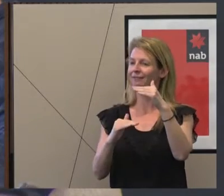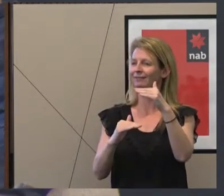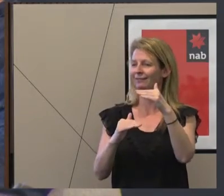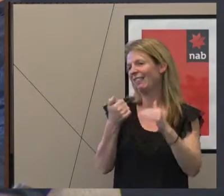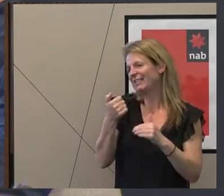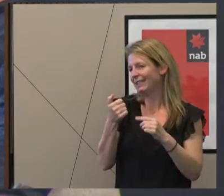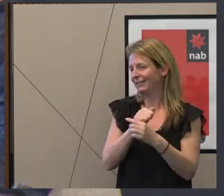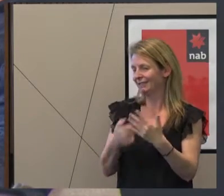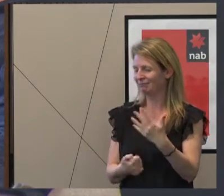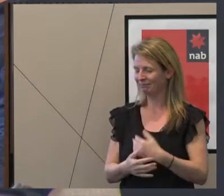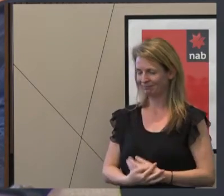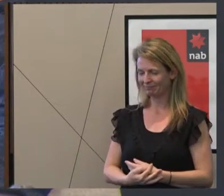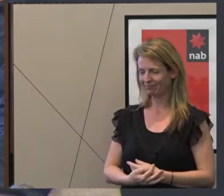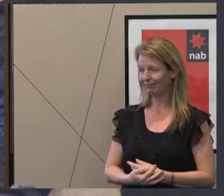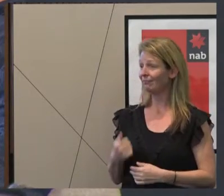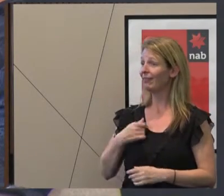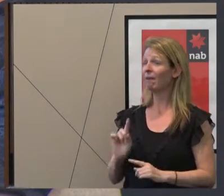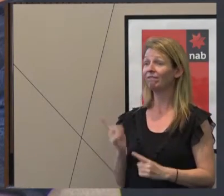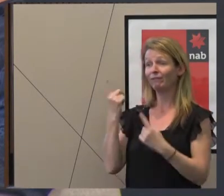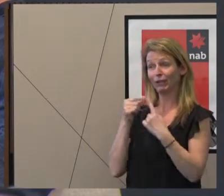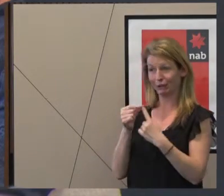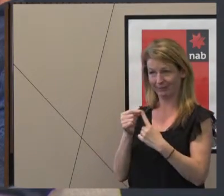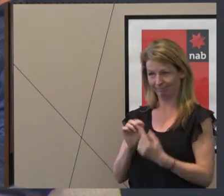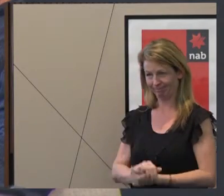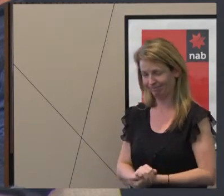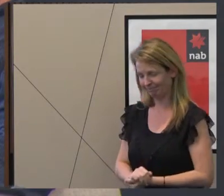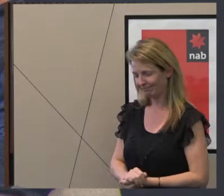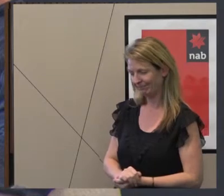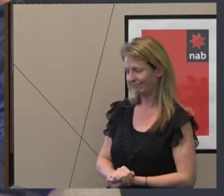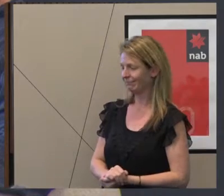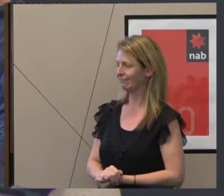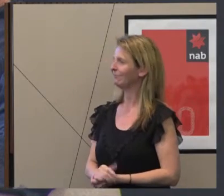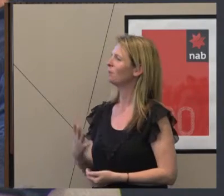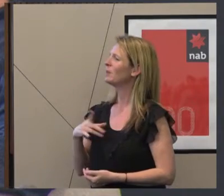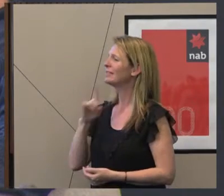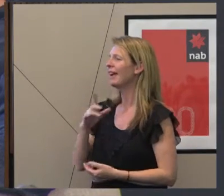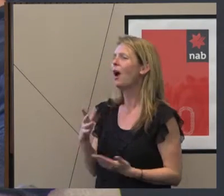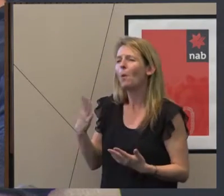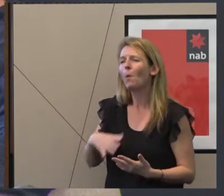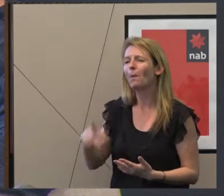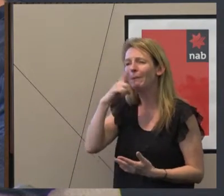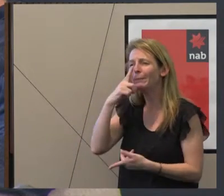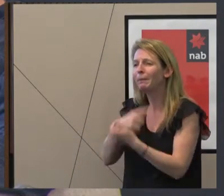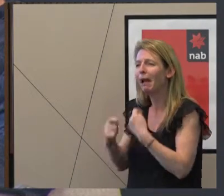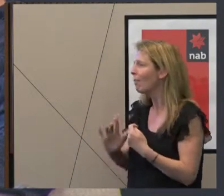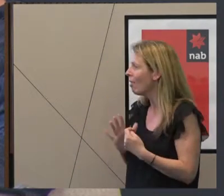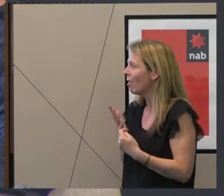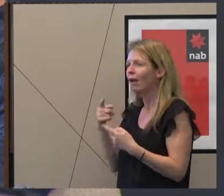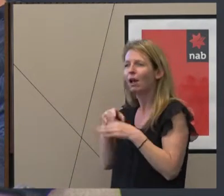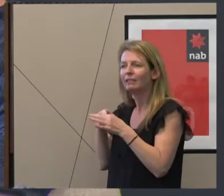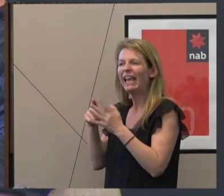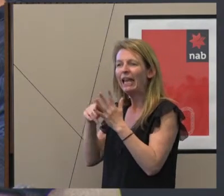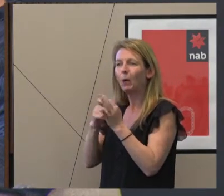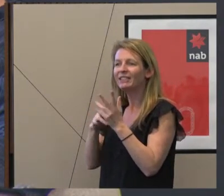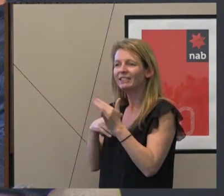it. My first plea is that people become inquisitive. Ask lots